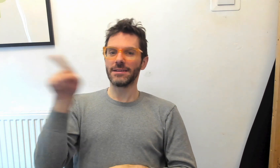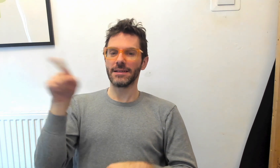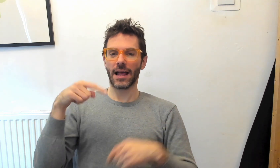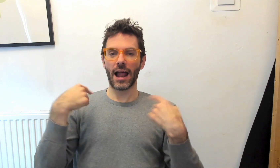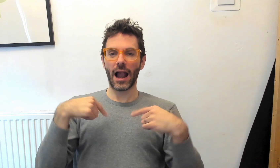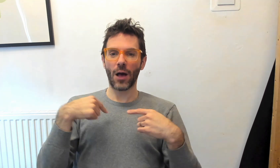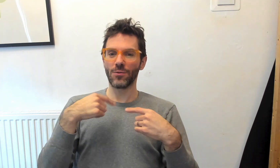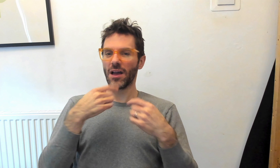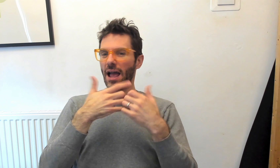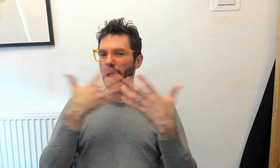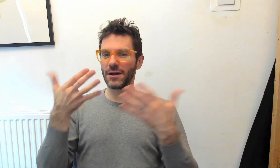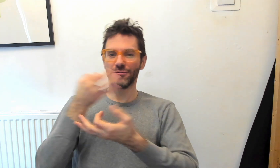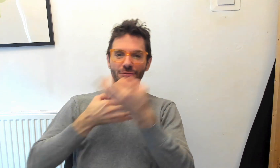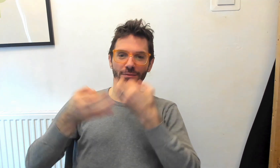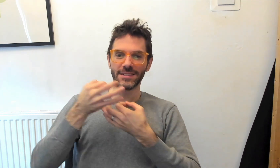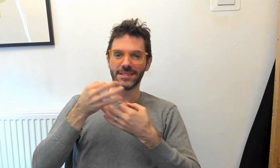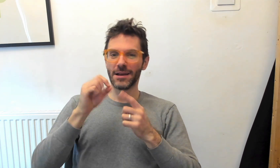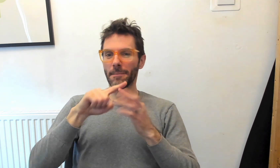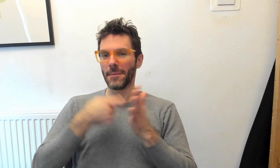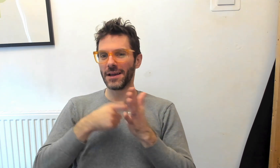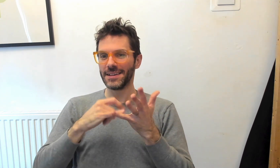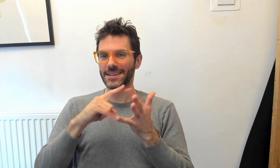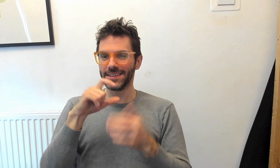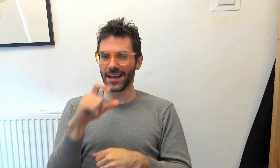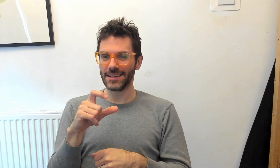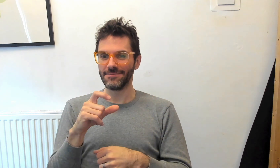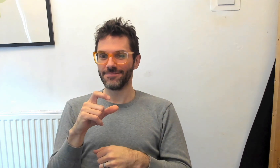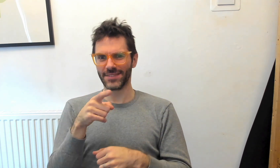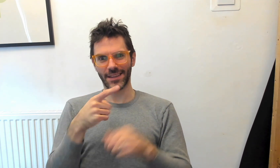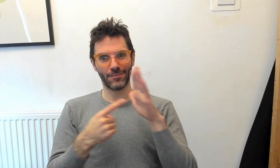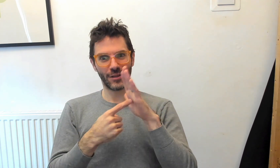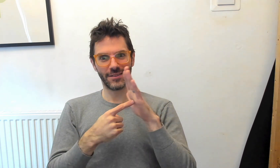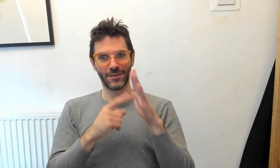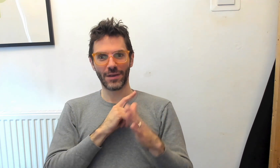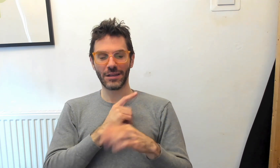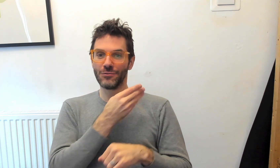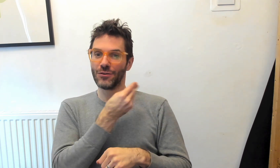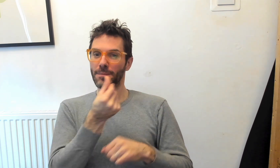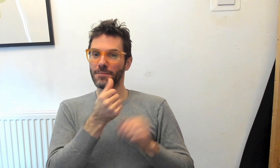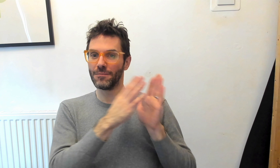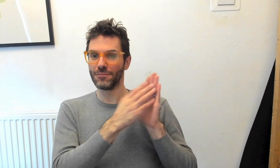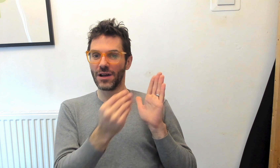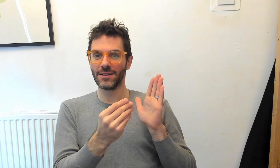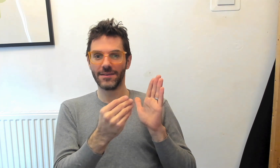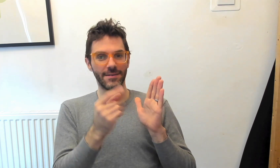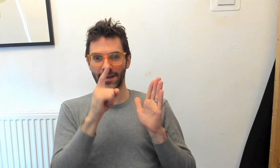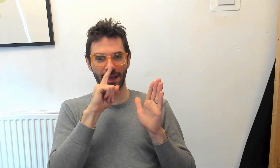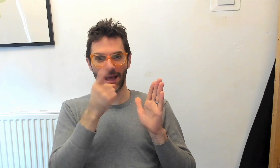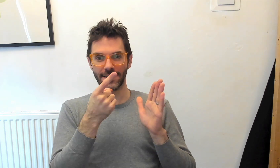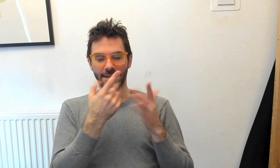to specific users, setting how many requests they can make per second, which is important because some models cannot